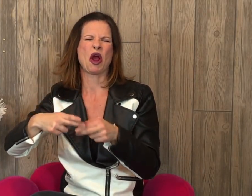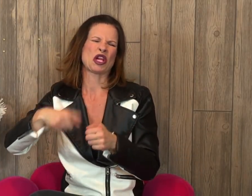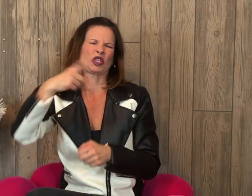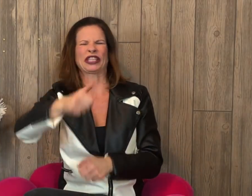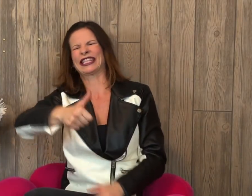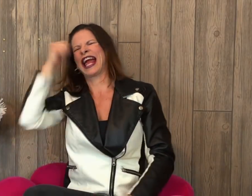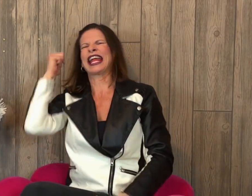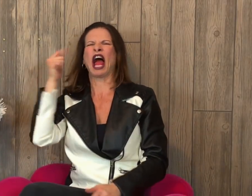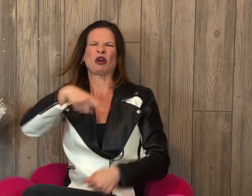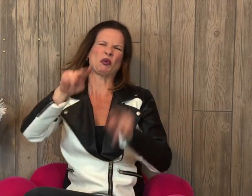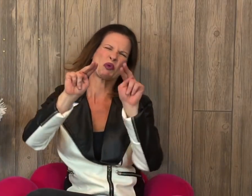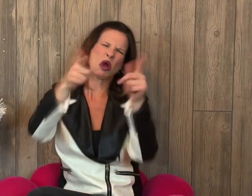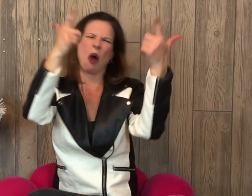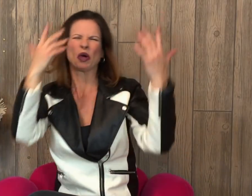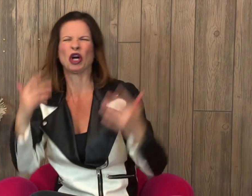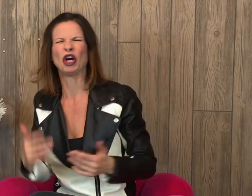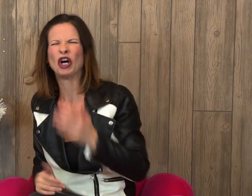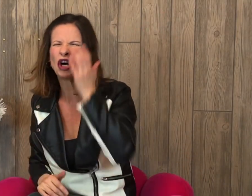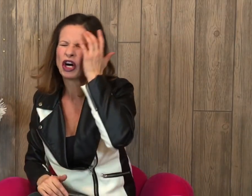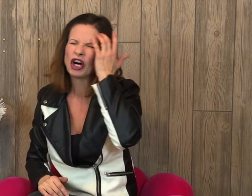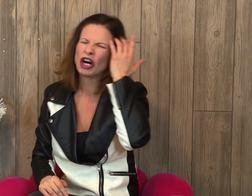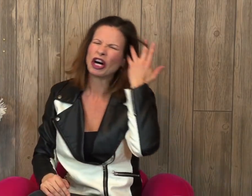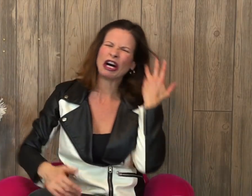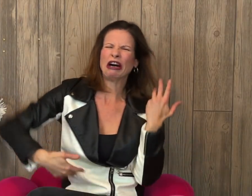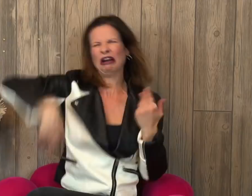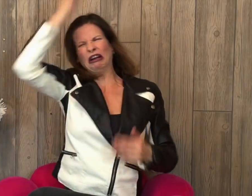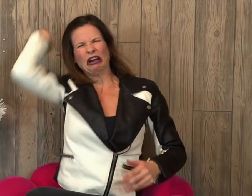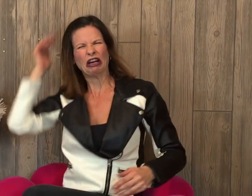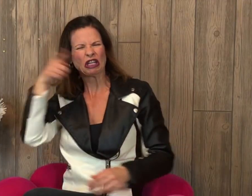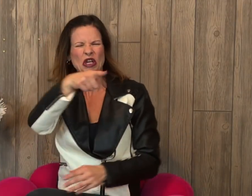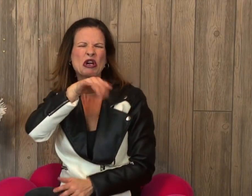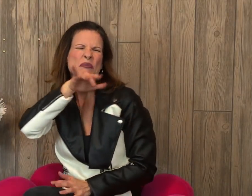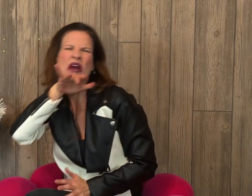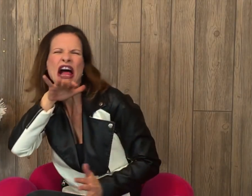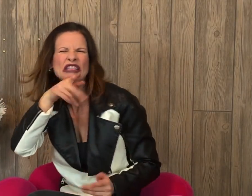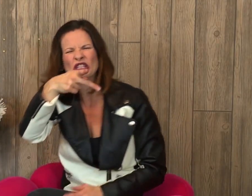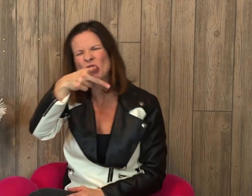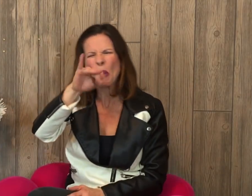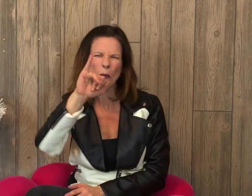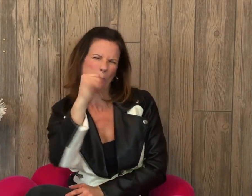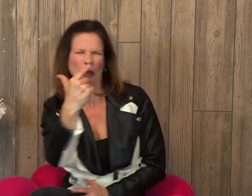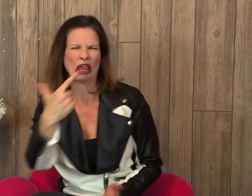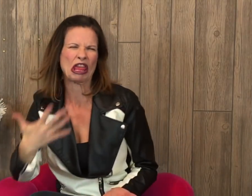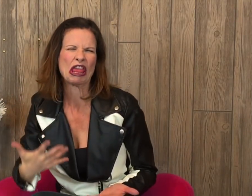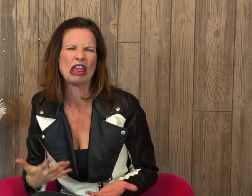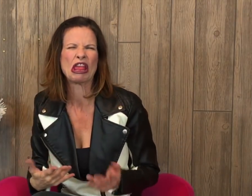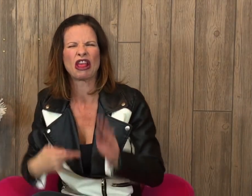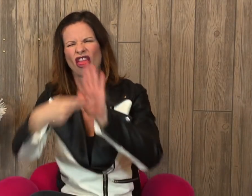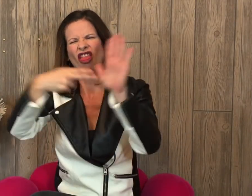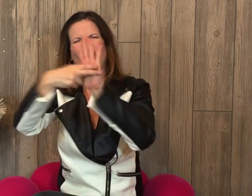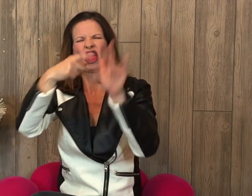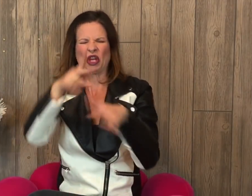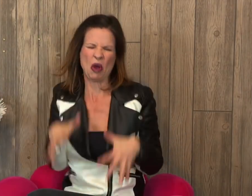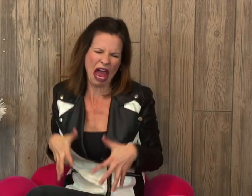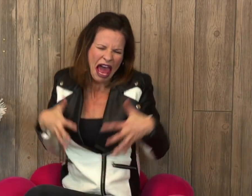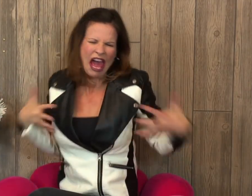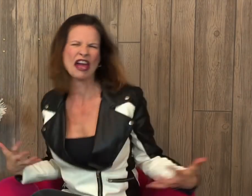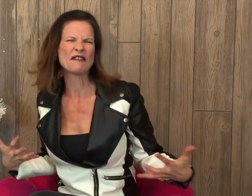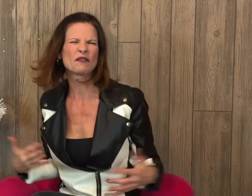powerless. For instance, name calling, like, get out, you no good, you're a pig, you're fat,